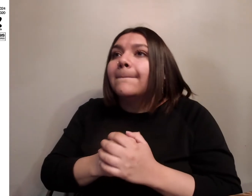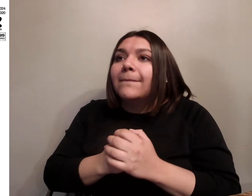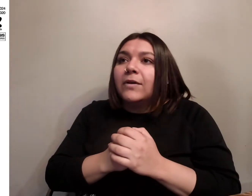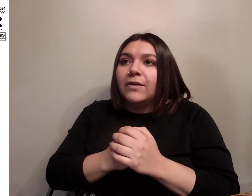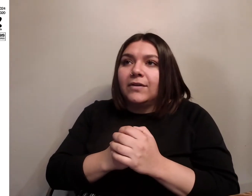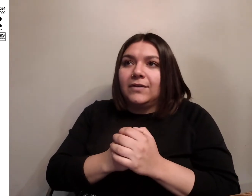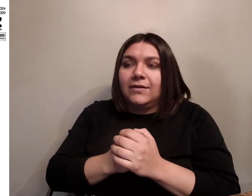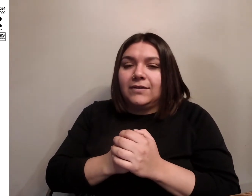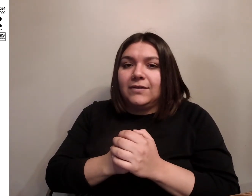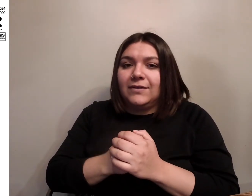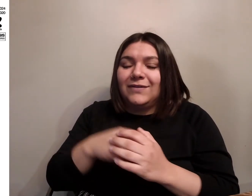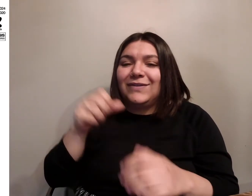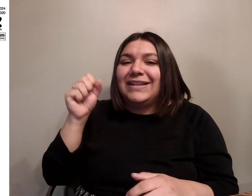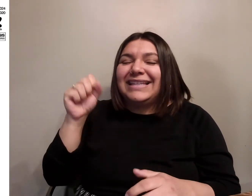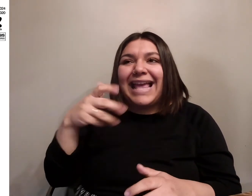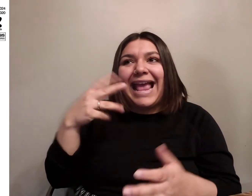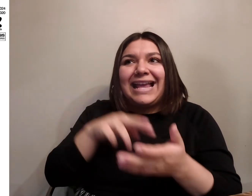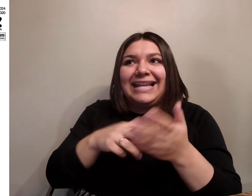Well,